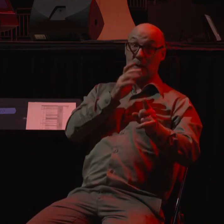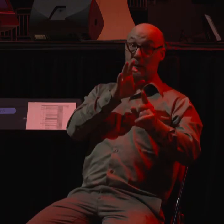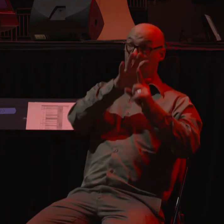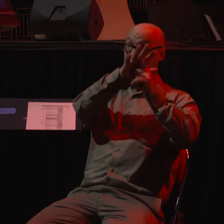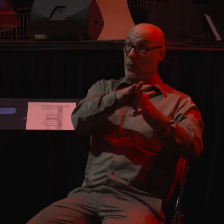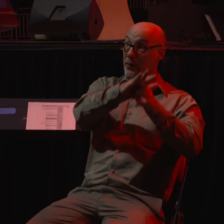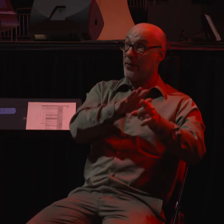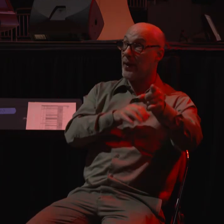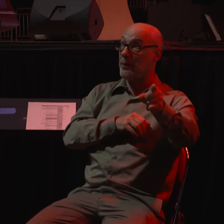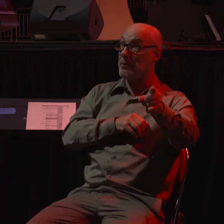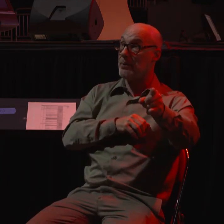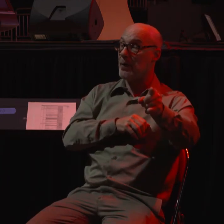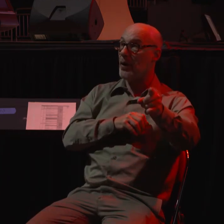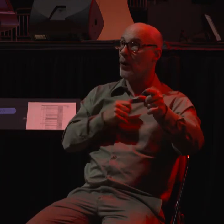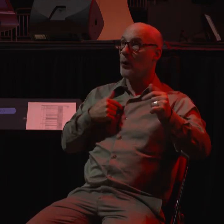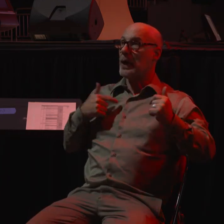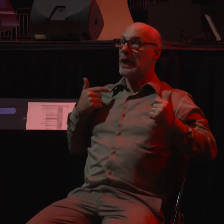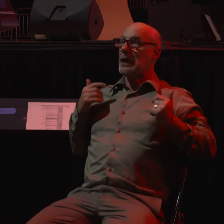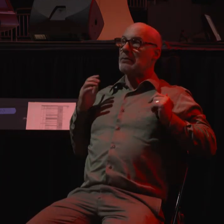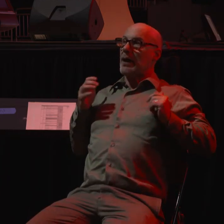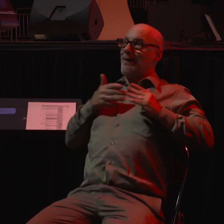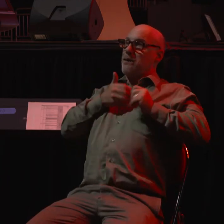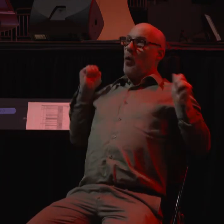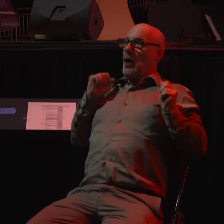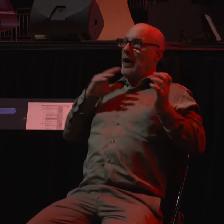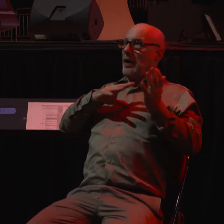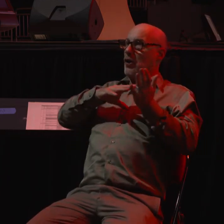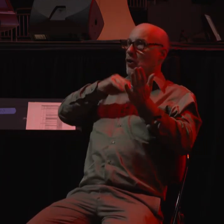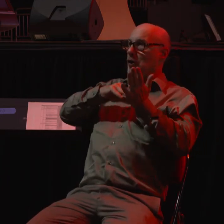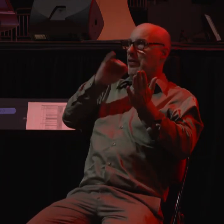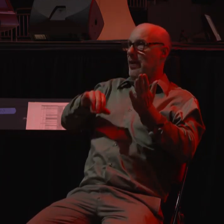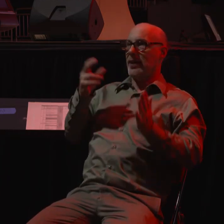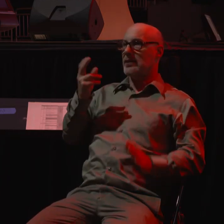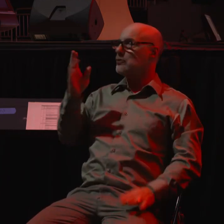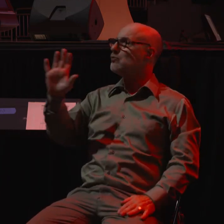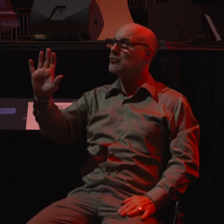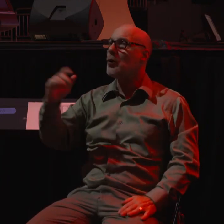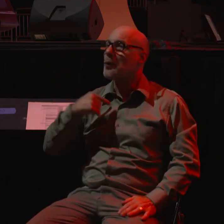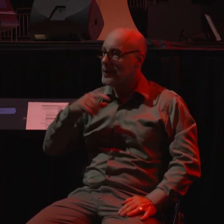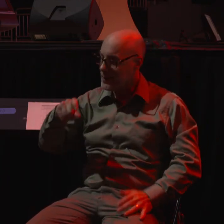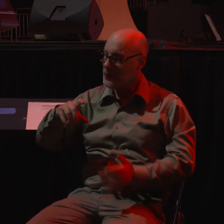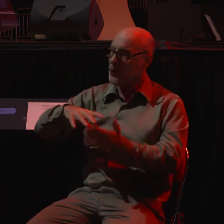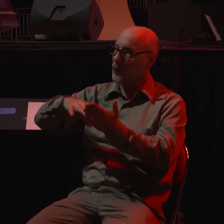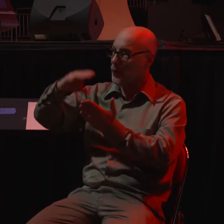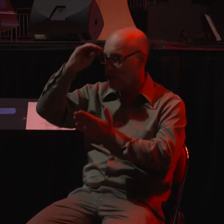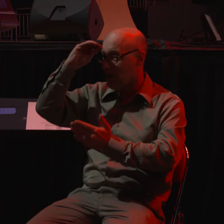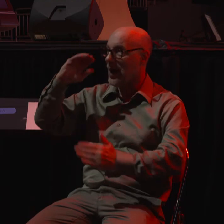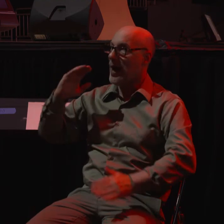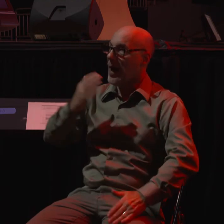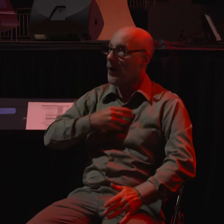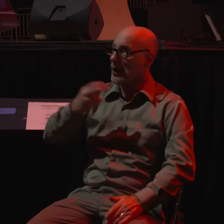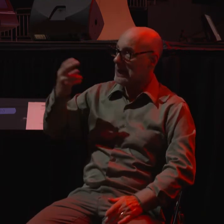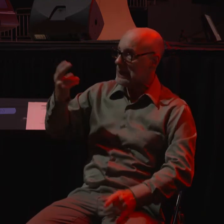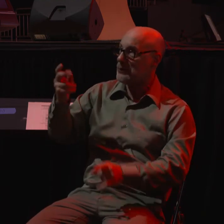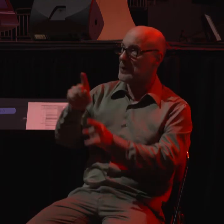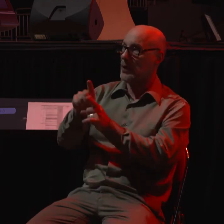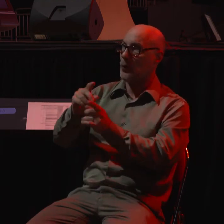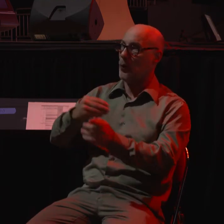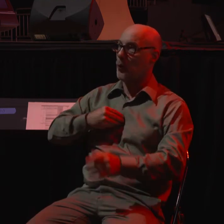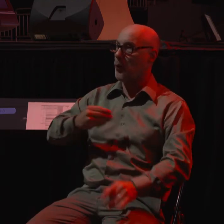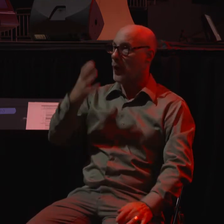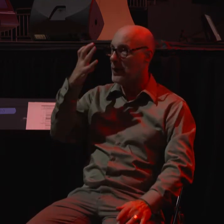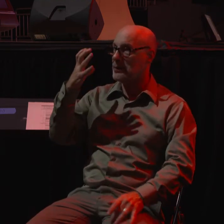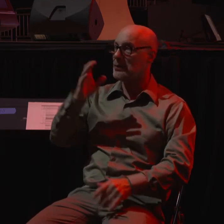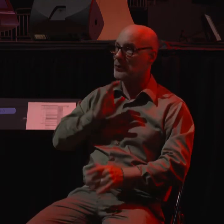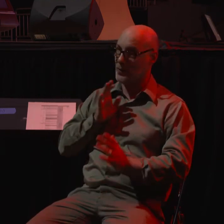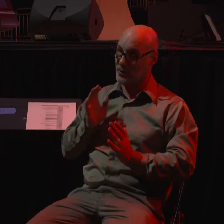history if we learn it at all. And I think it behooves everybody for us to become people who read and learn